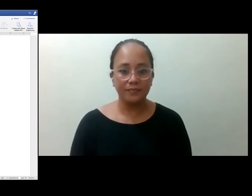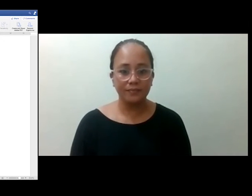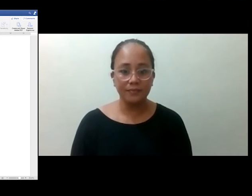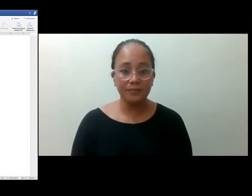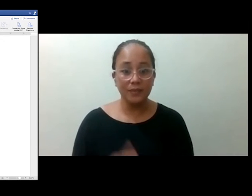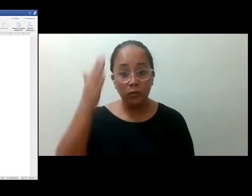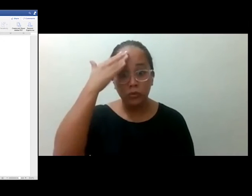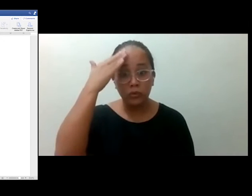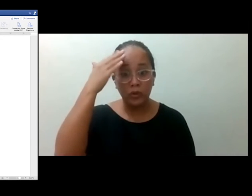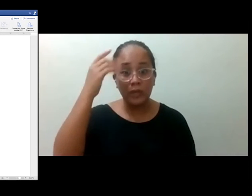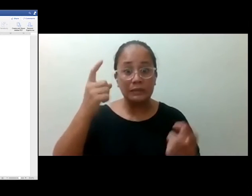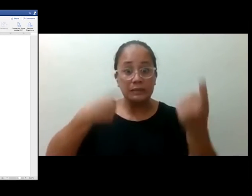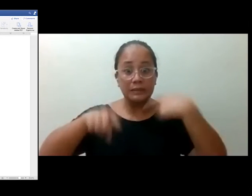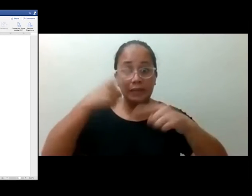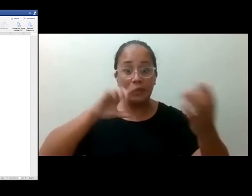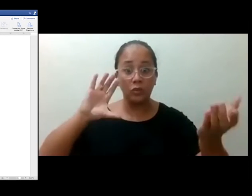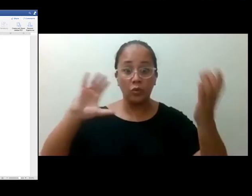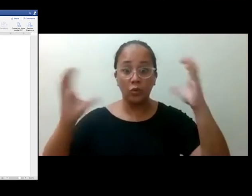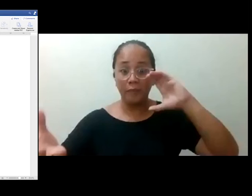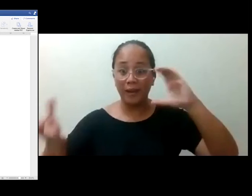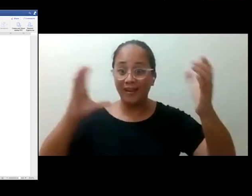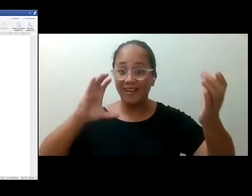the sign for compare.